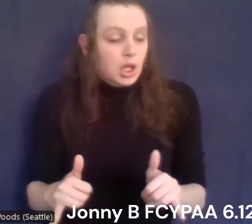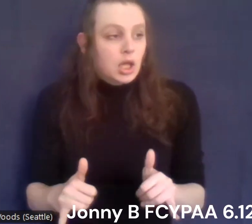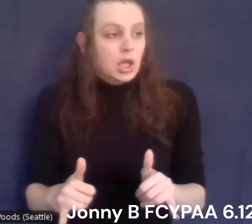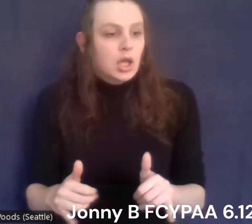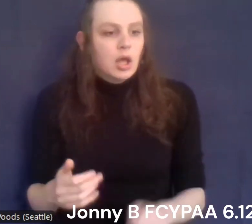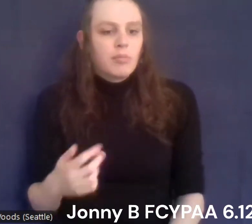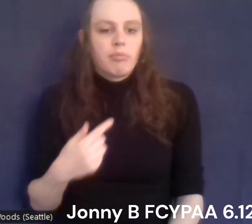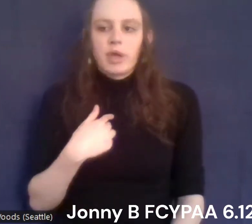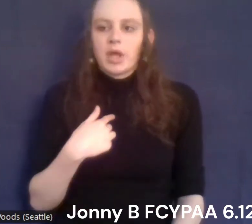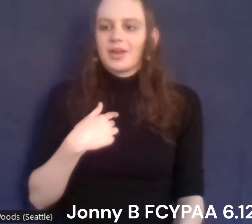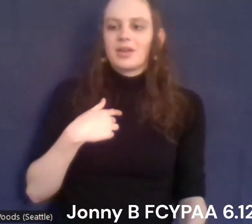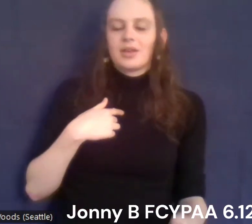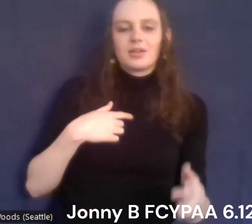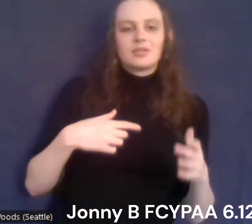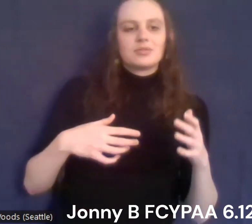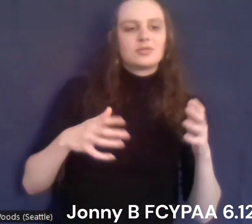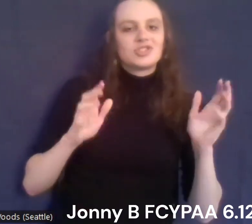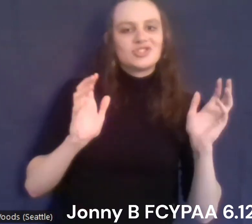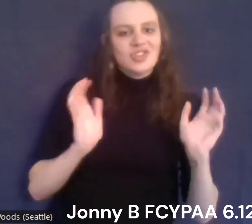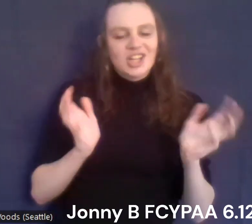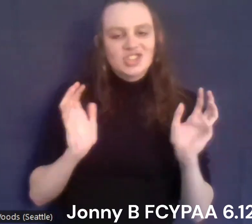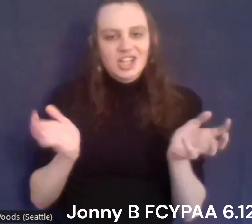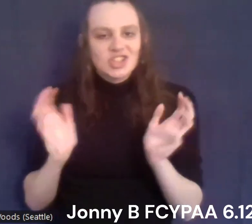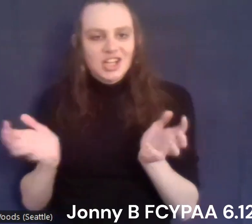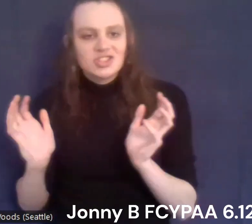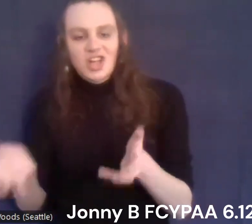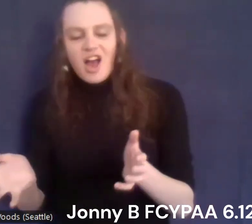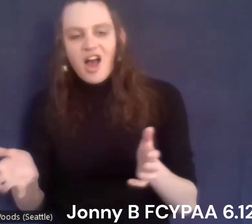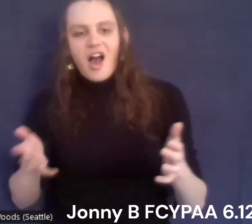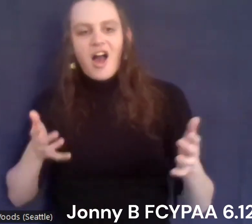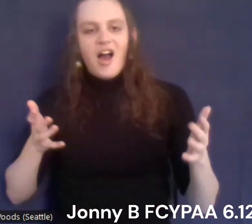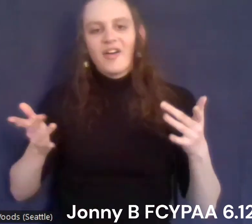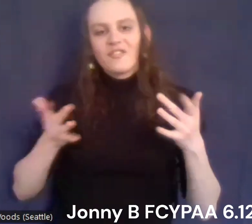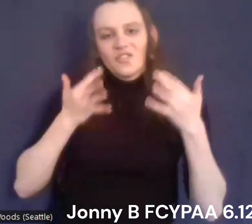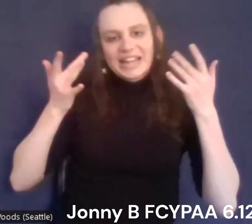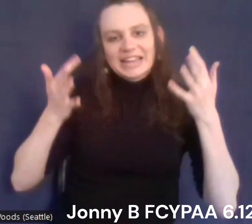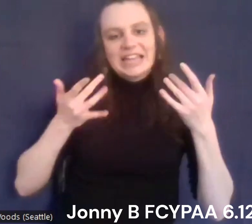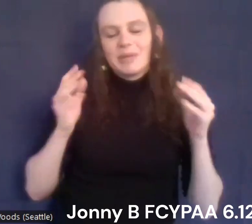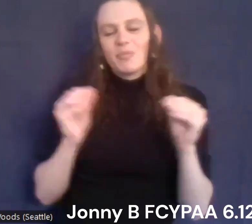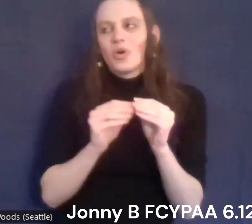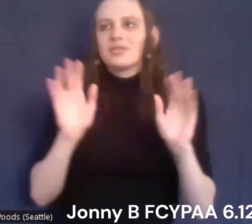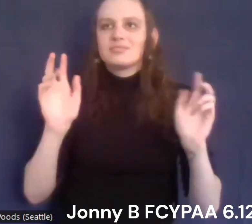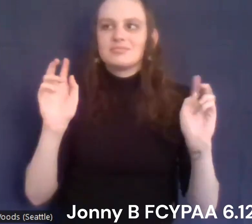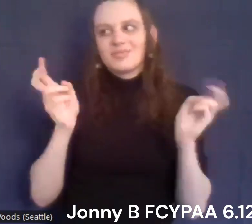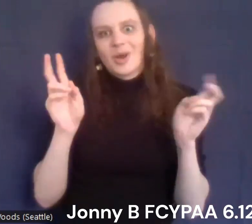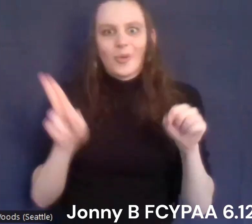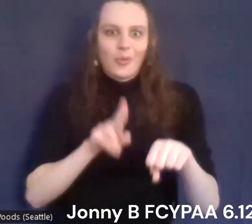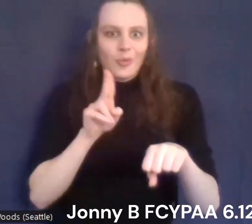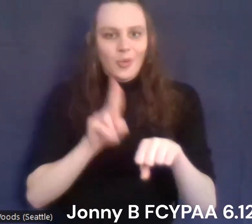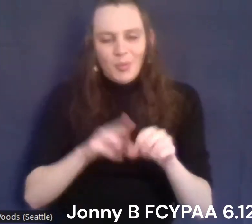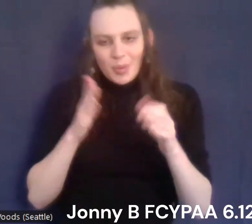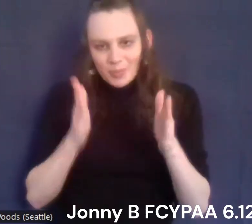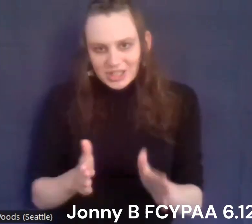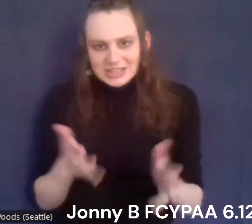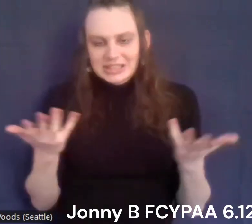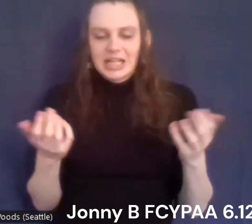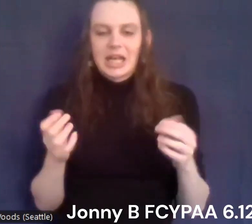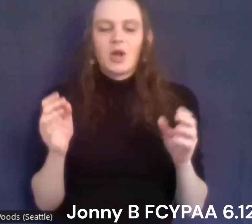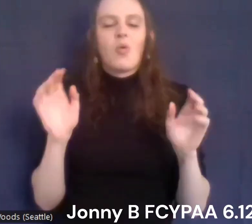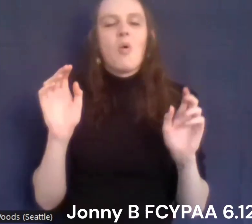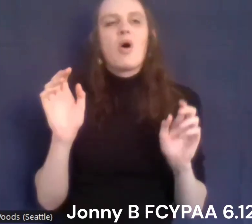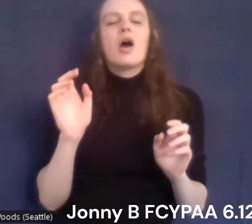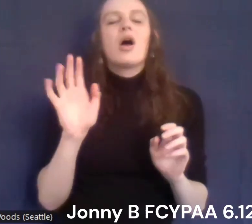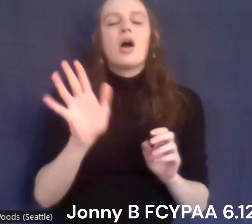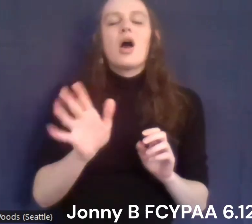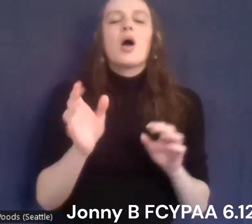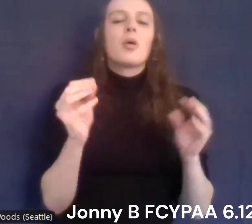more vocal and more of kind of a normal human, I guess, or just kind of a more fun human.